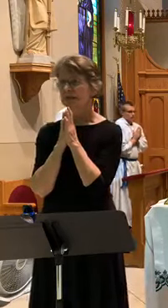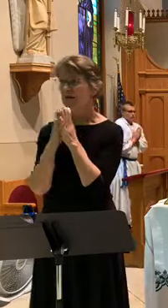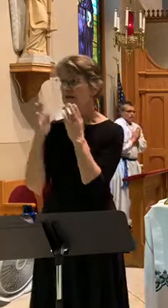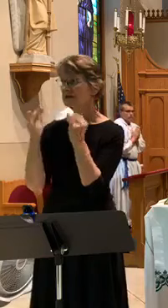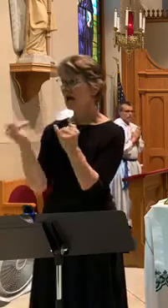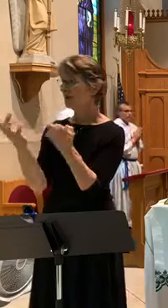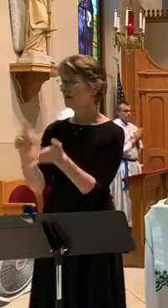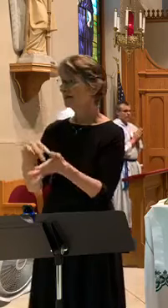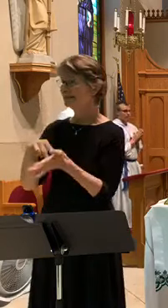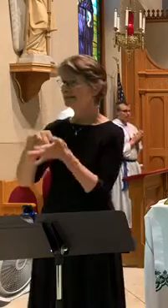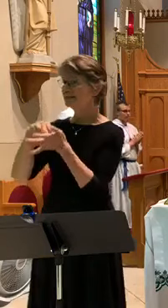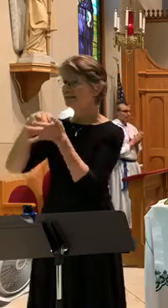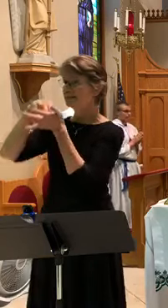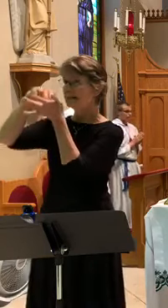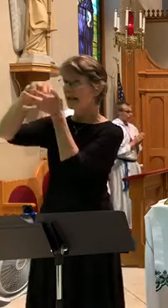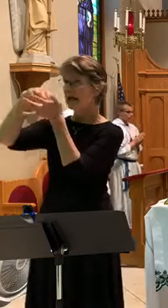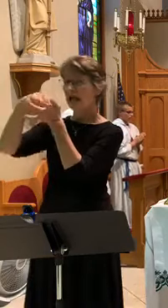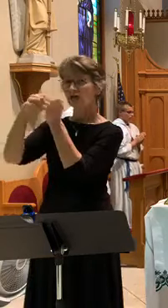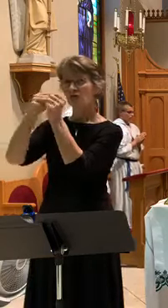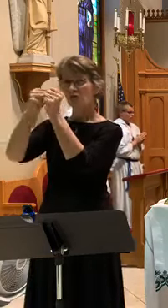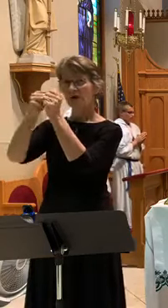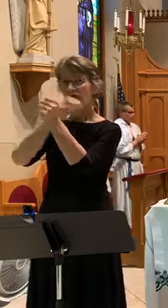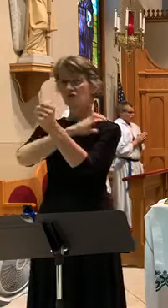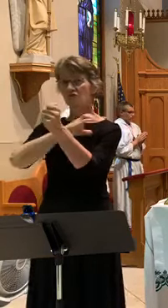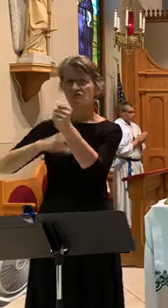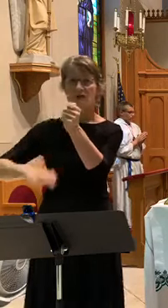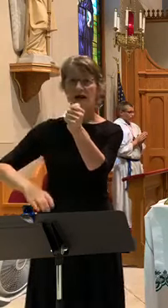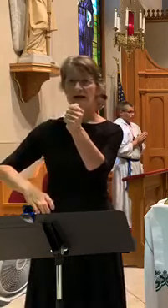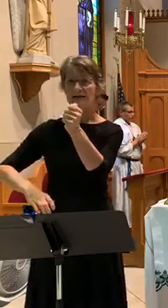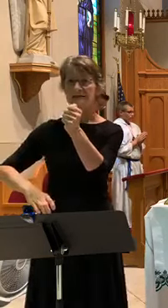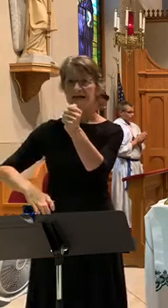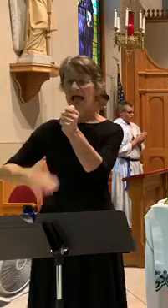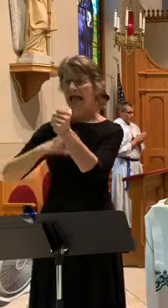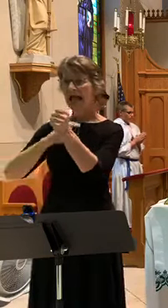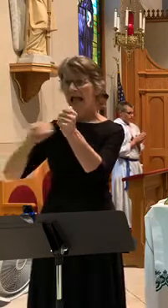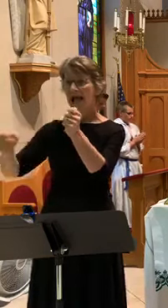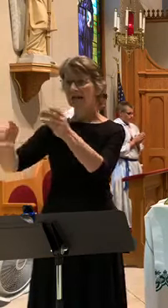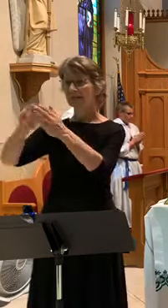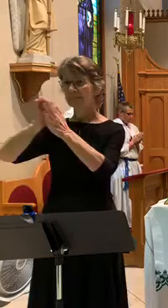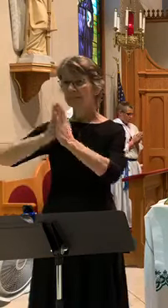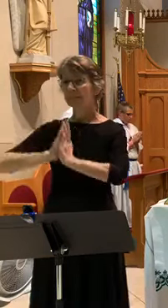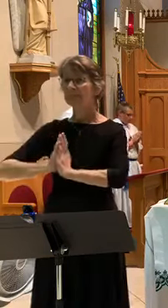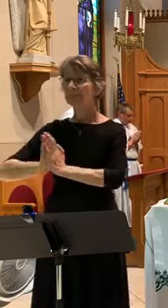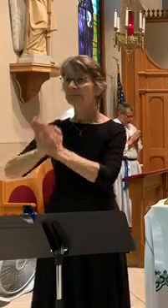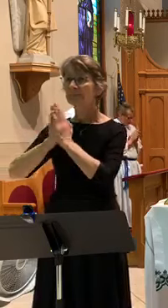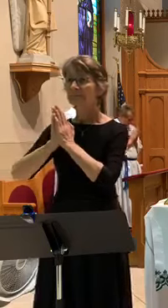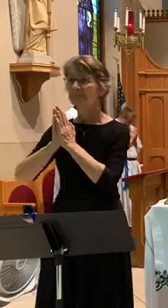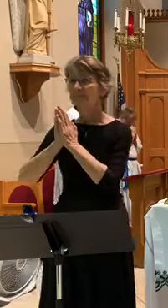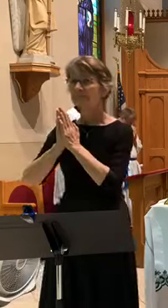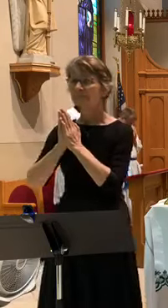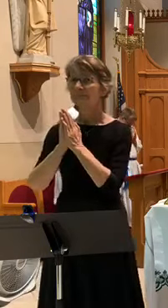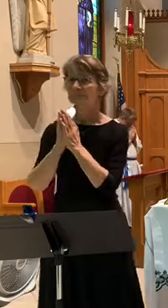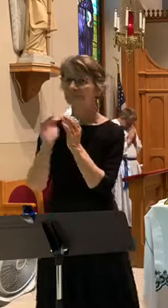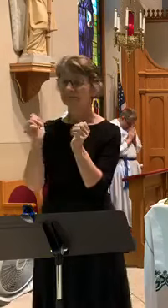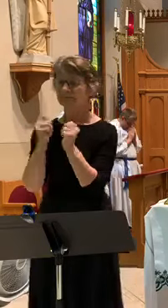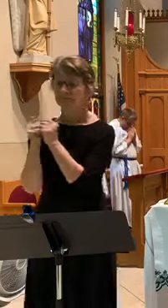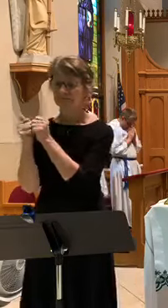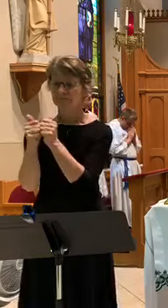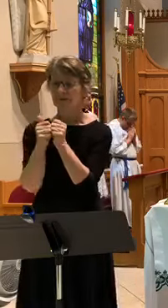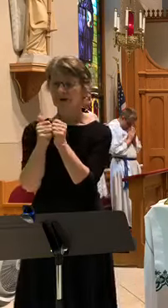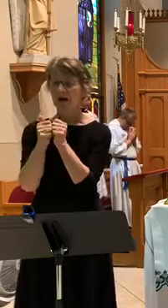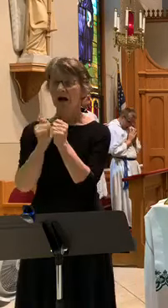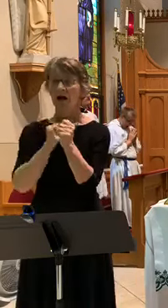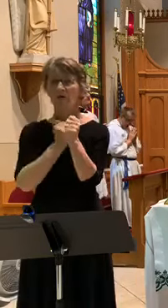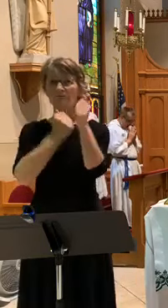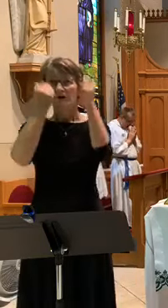We stand with Christ, and at our Savior's command, formed by his divine teaching, we now dare to